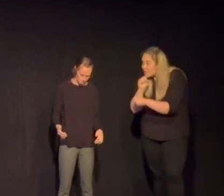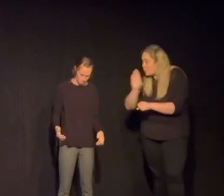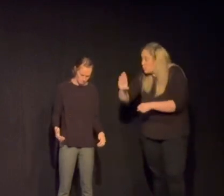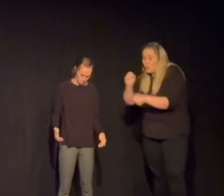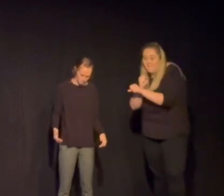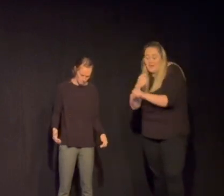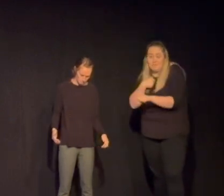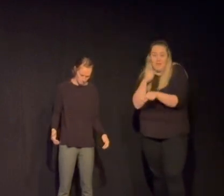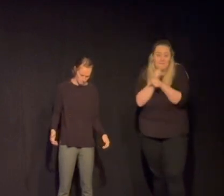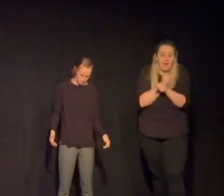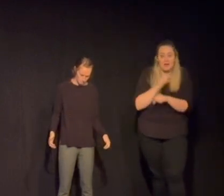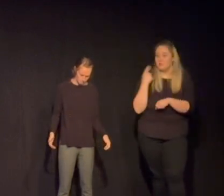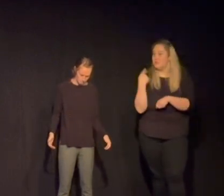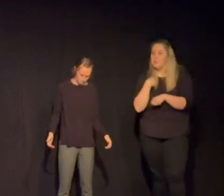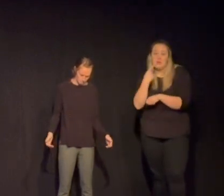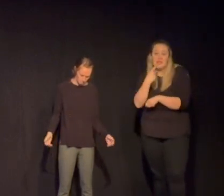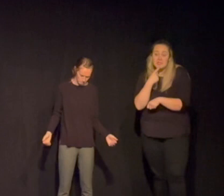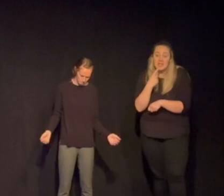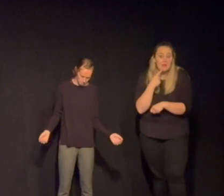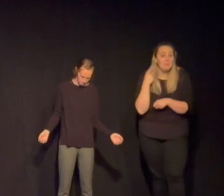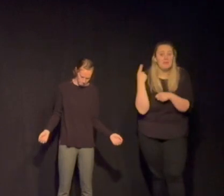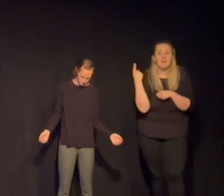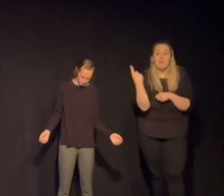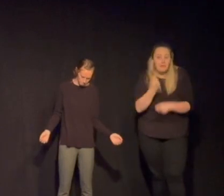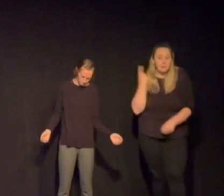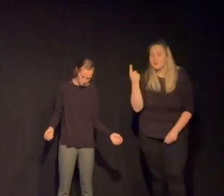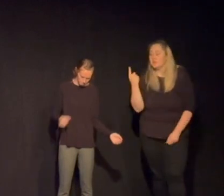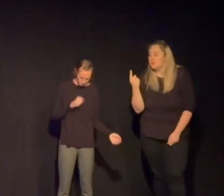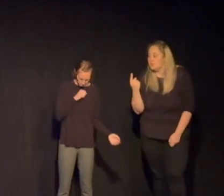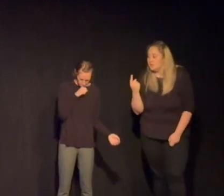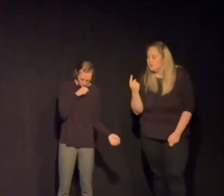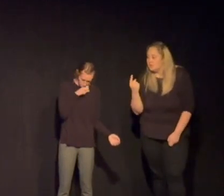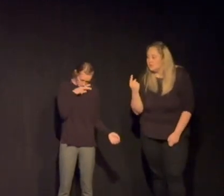my fight. You've told me so many times.